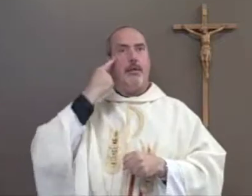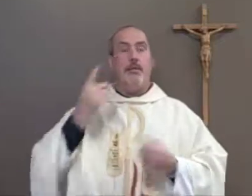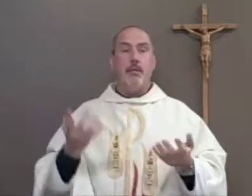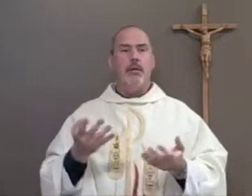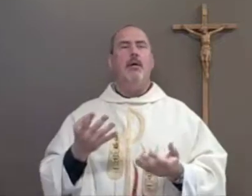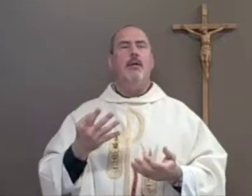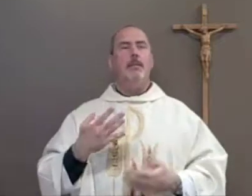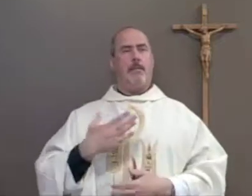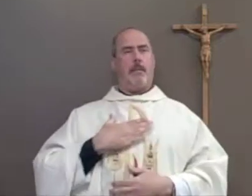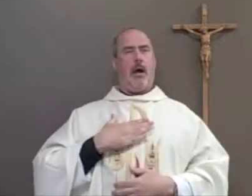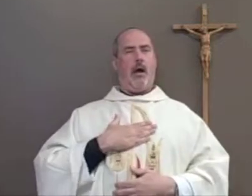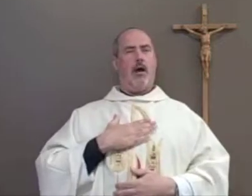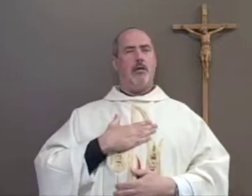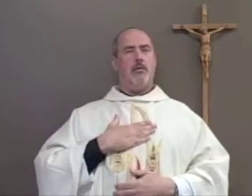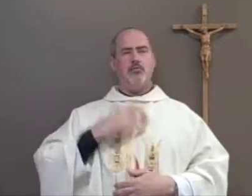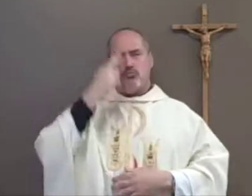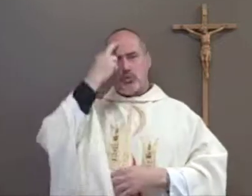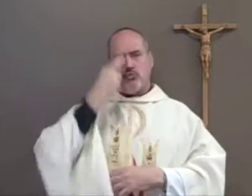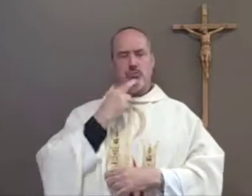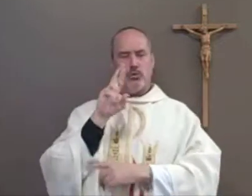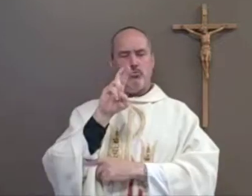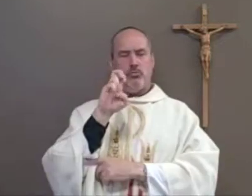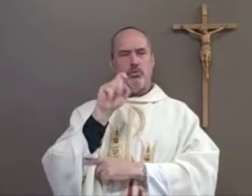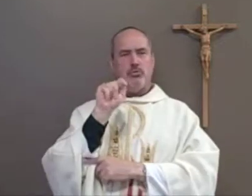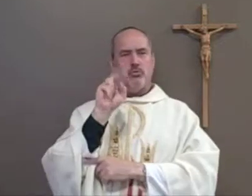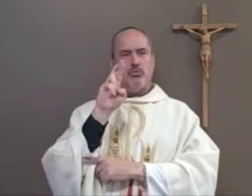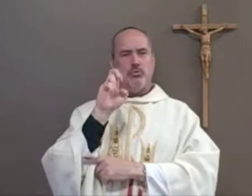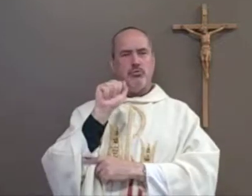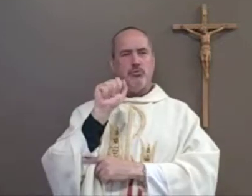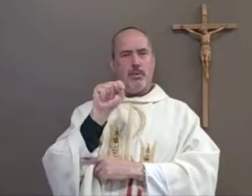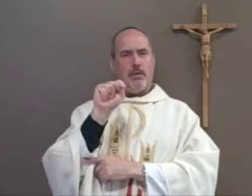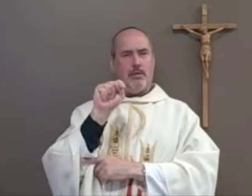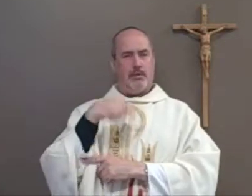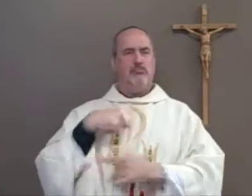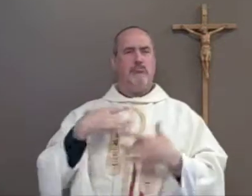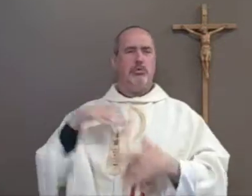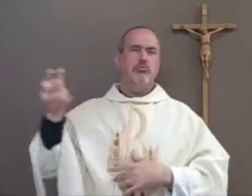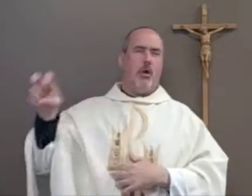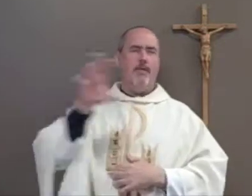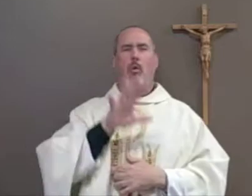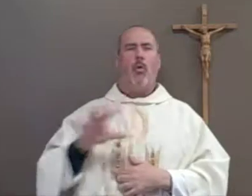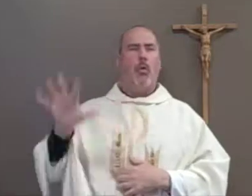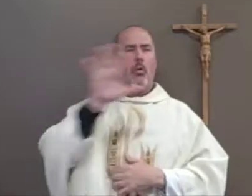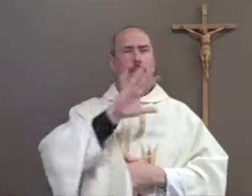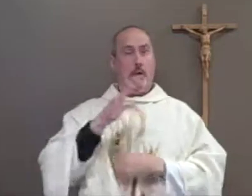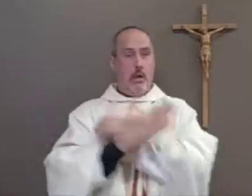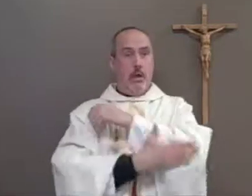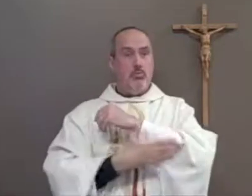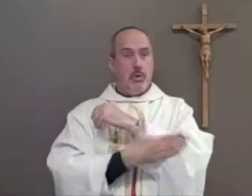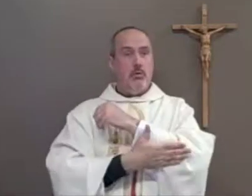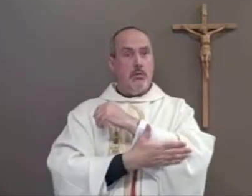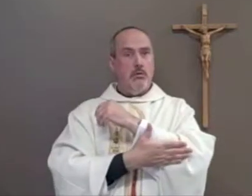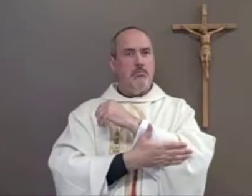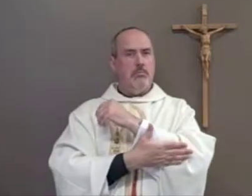The story in the Gospel today makes me think of the retreats, the many retreats that I have given all around the country.